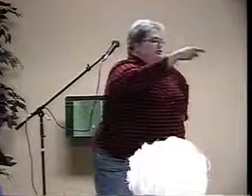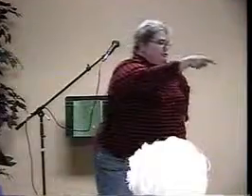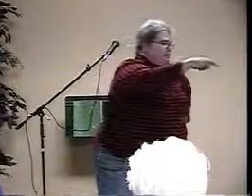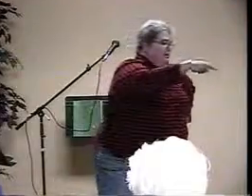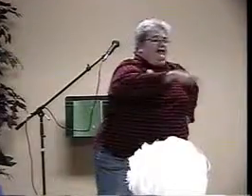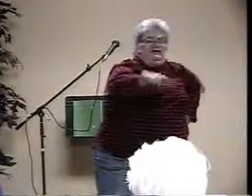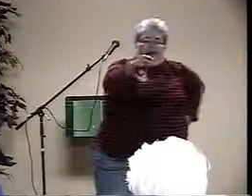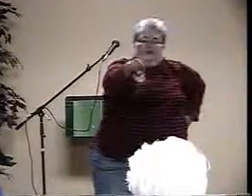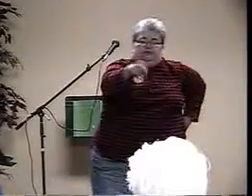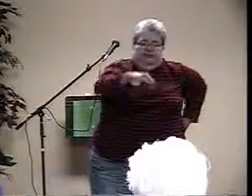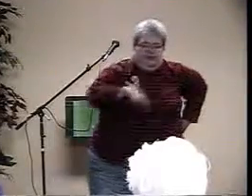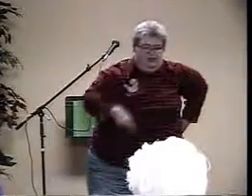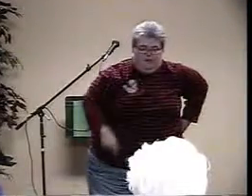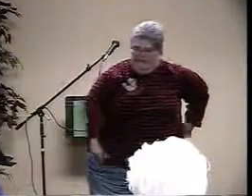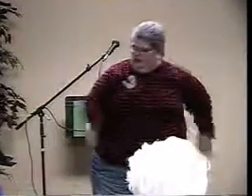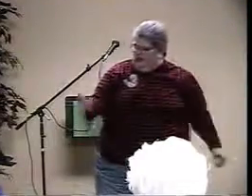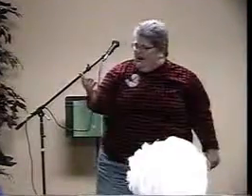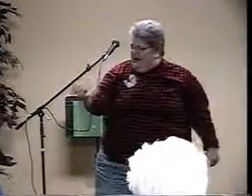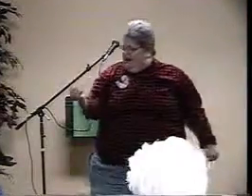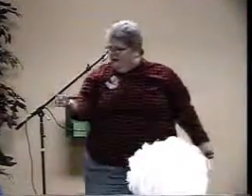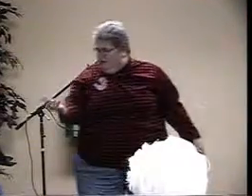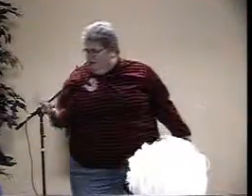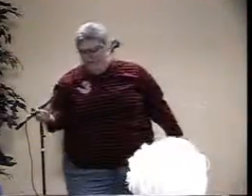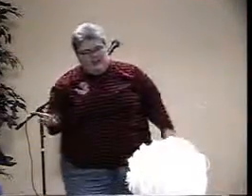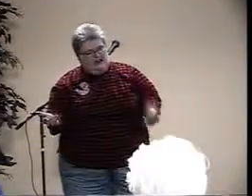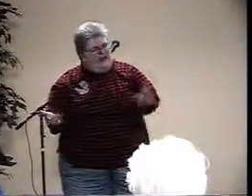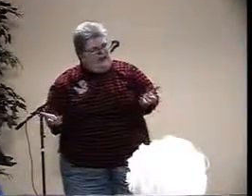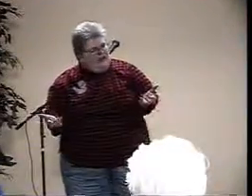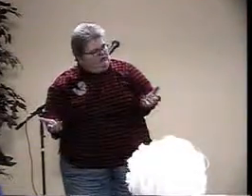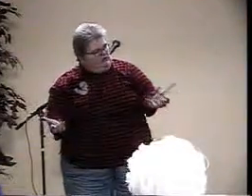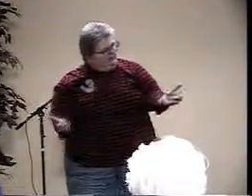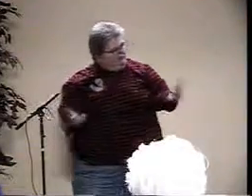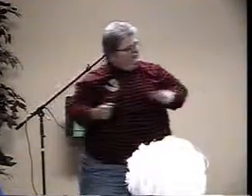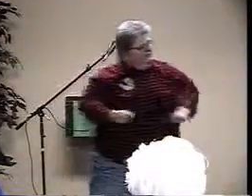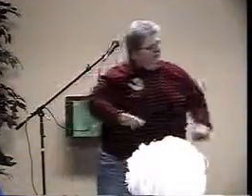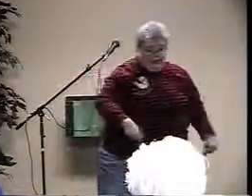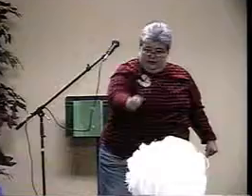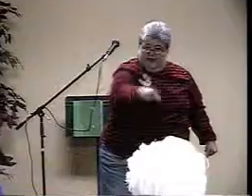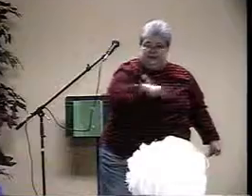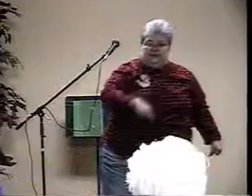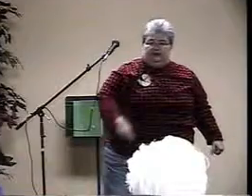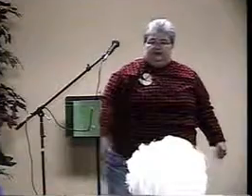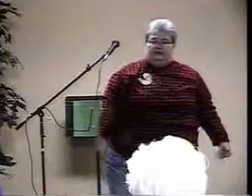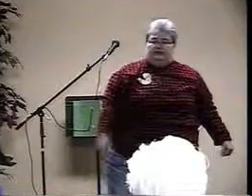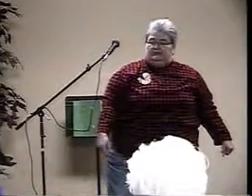you that I would pay you back for that hard-boiled egg, that crust of bread, and that water, and I'm here to do it.